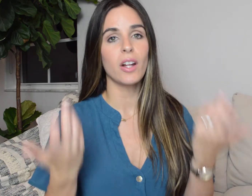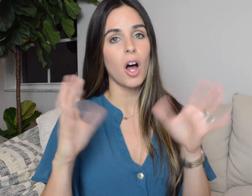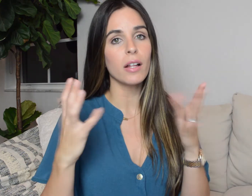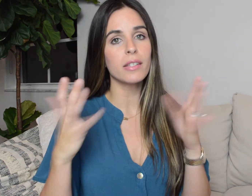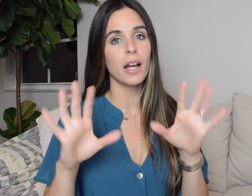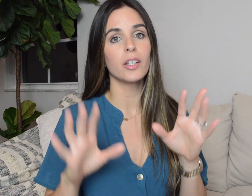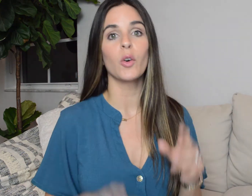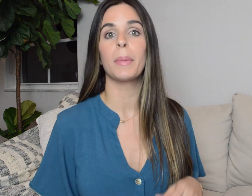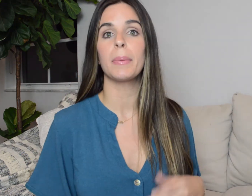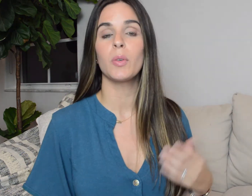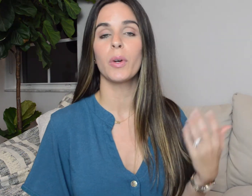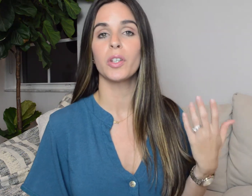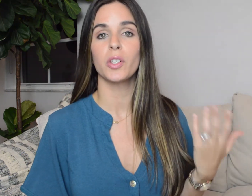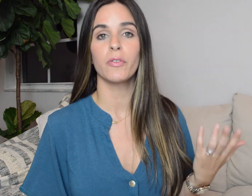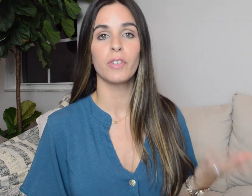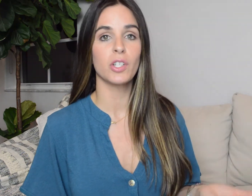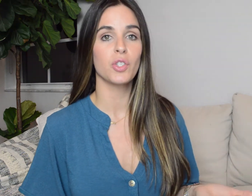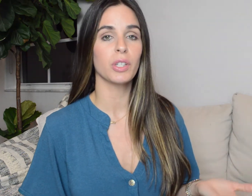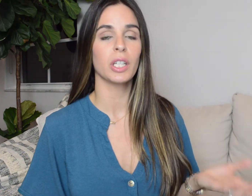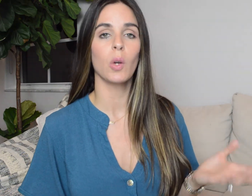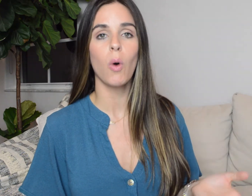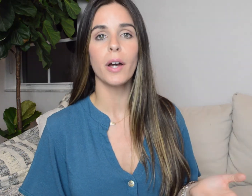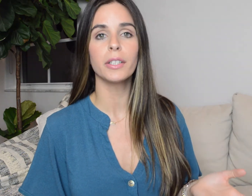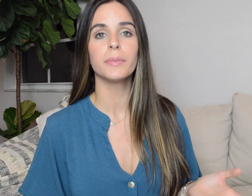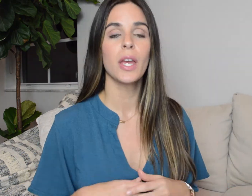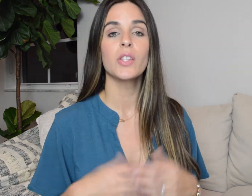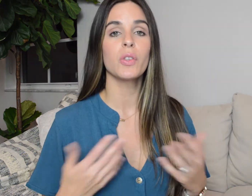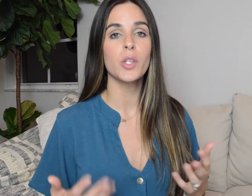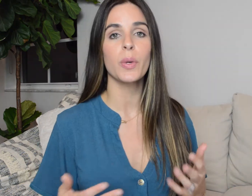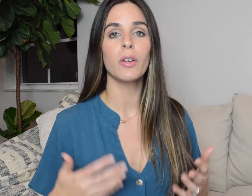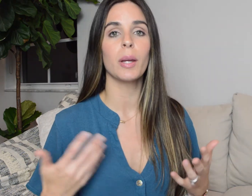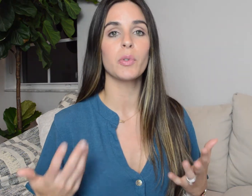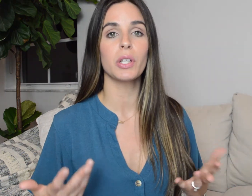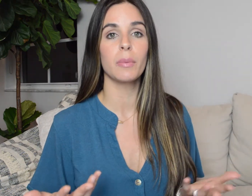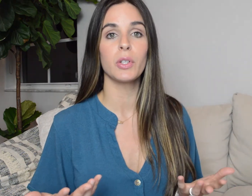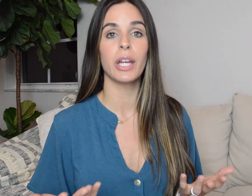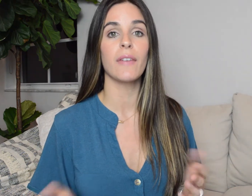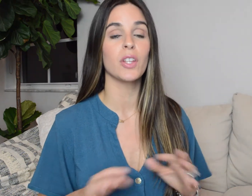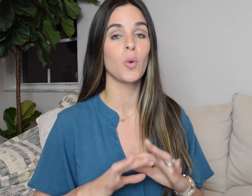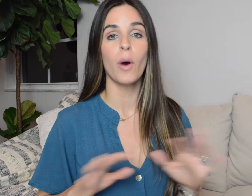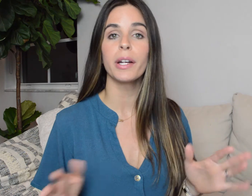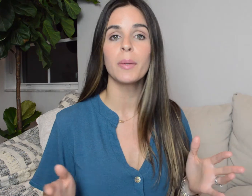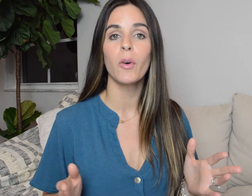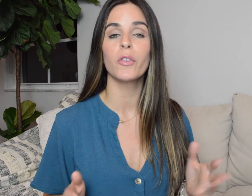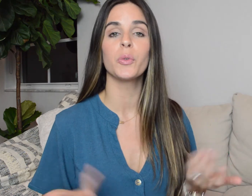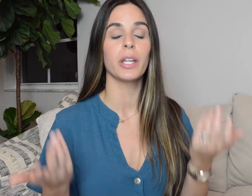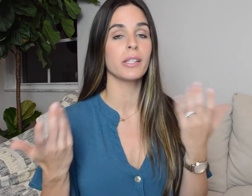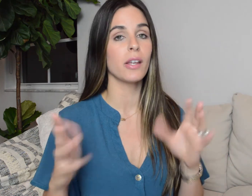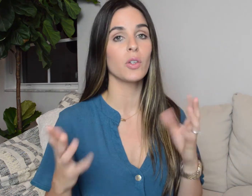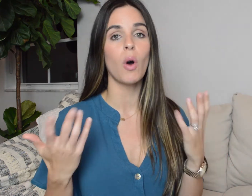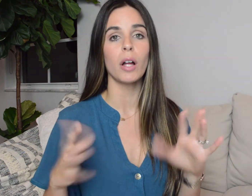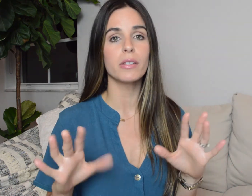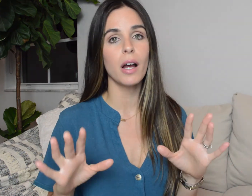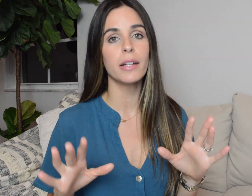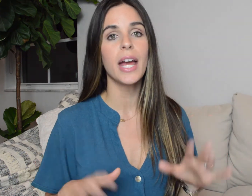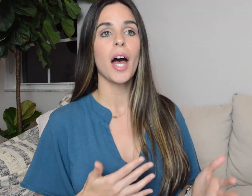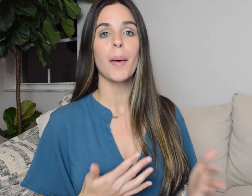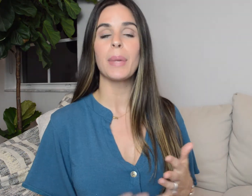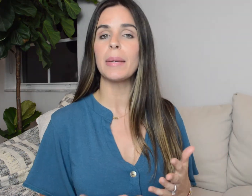all done, or maybe when they're finished drinking water. So this way they're able to communicate. If they don't want any more food, they can tell you all done. A baby